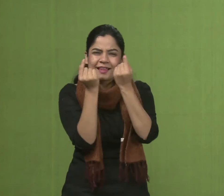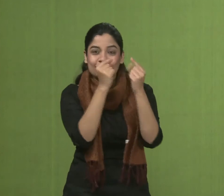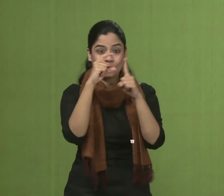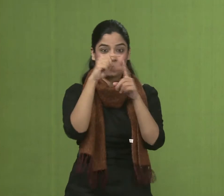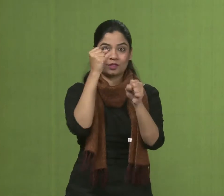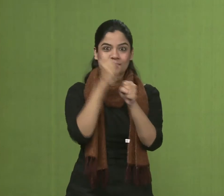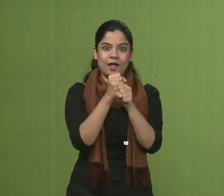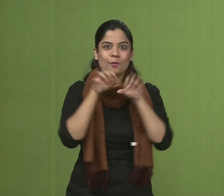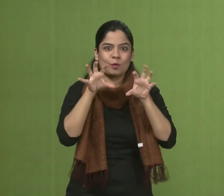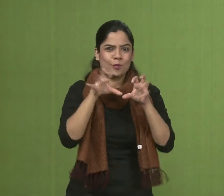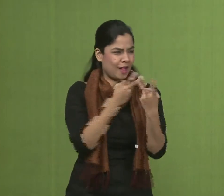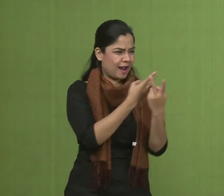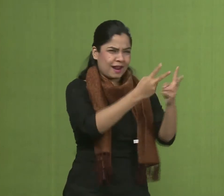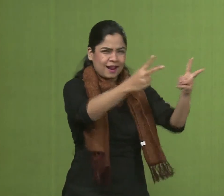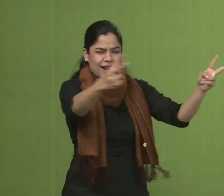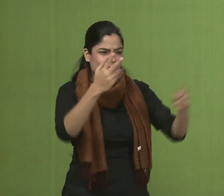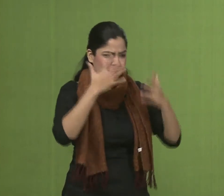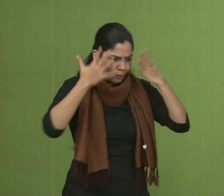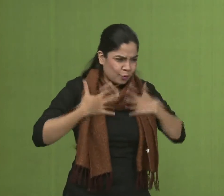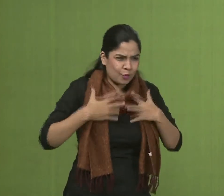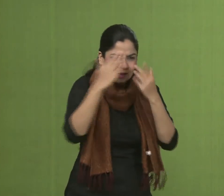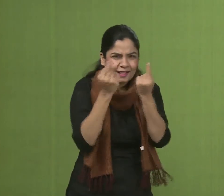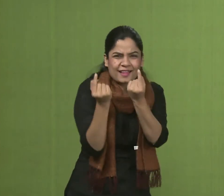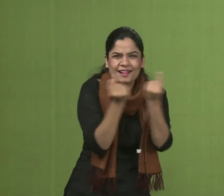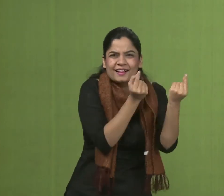So, having resemblance in appearance is similar.